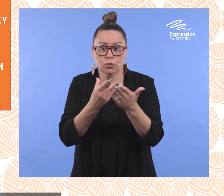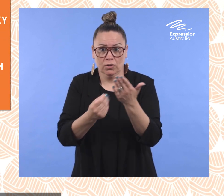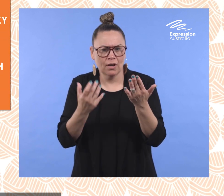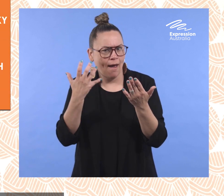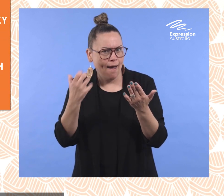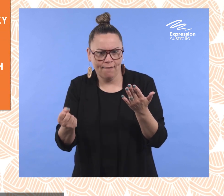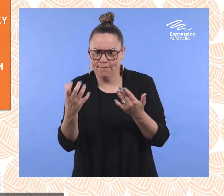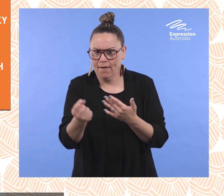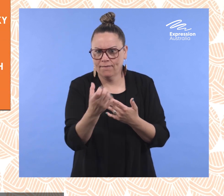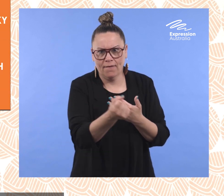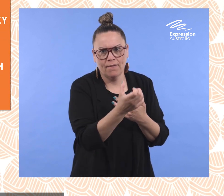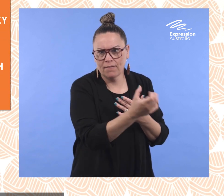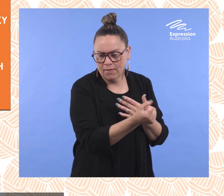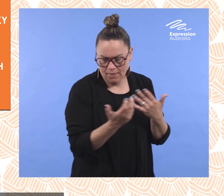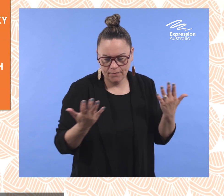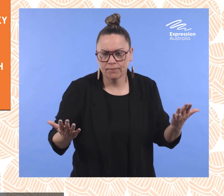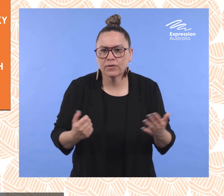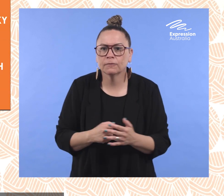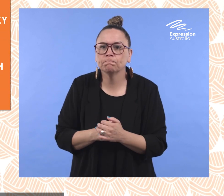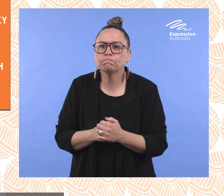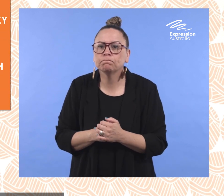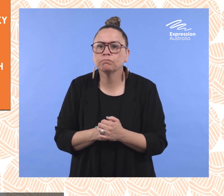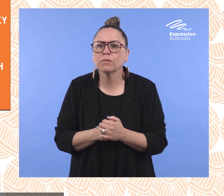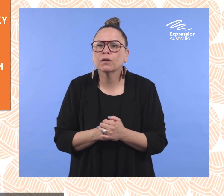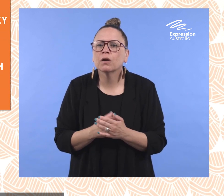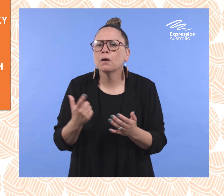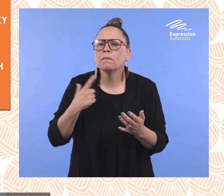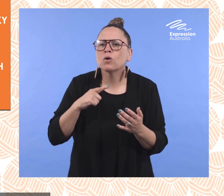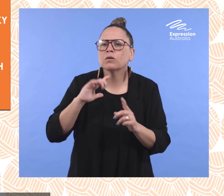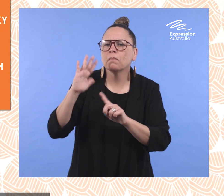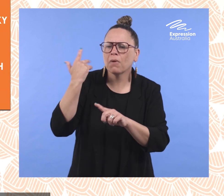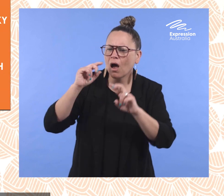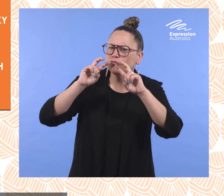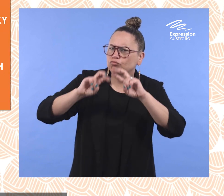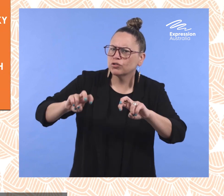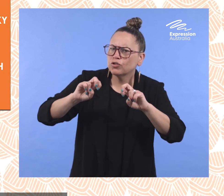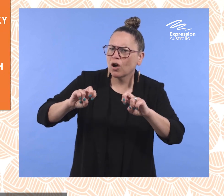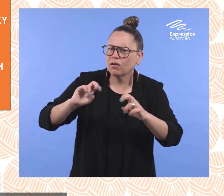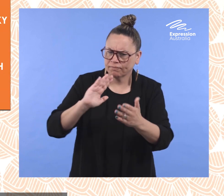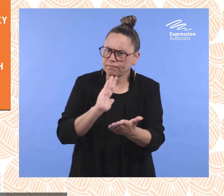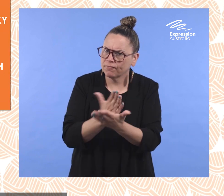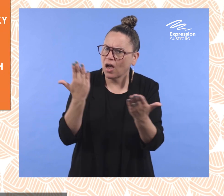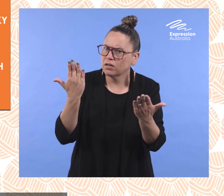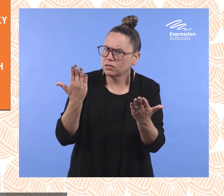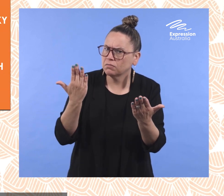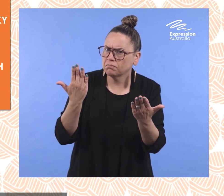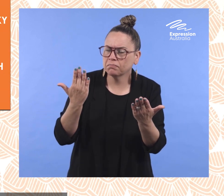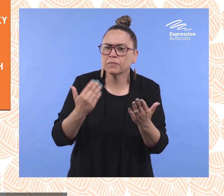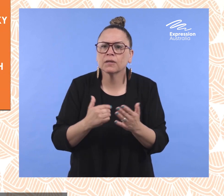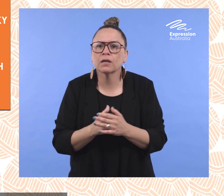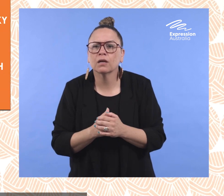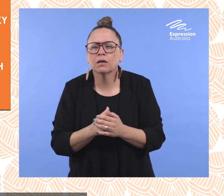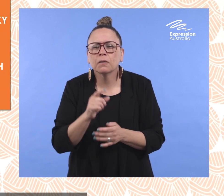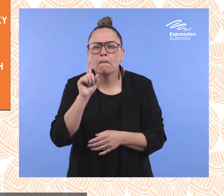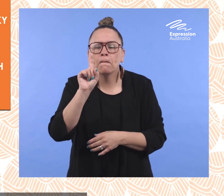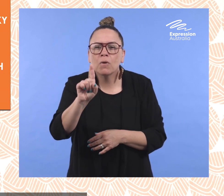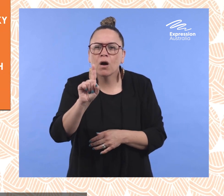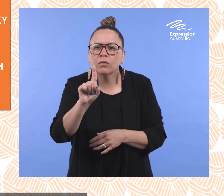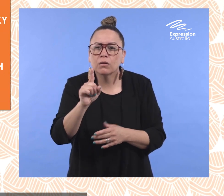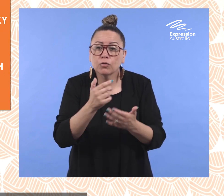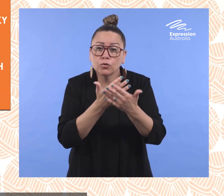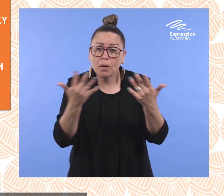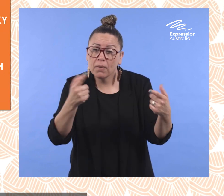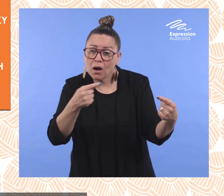there's a lot of really good resources available that have done the fact checking, Aunty Munya. But in